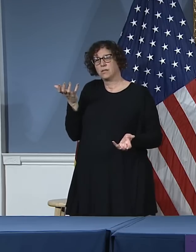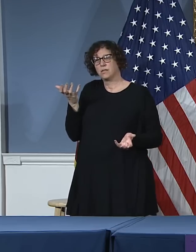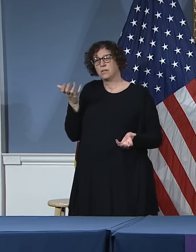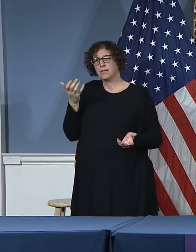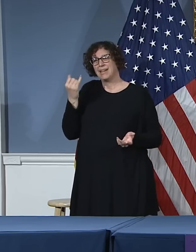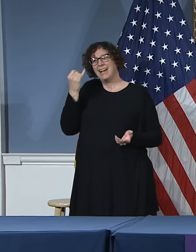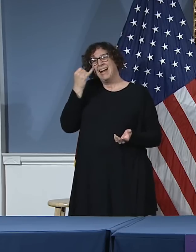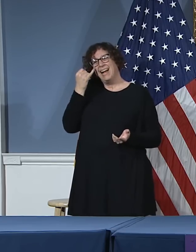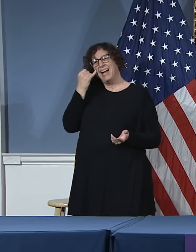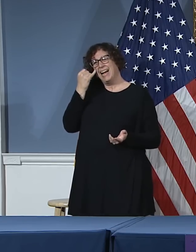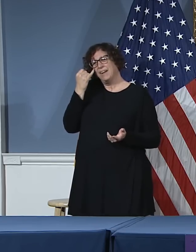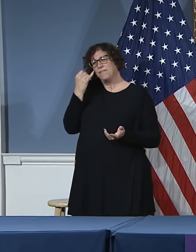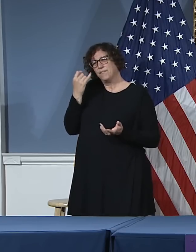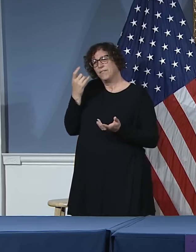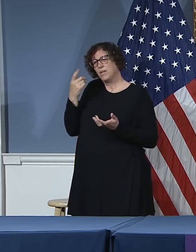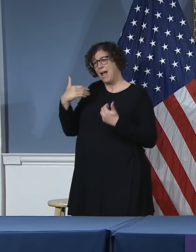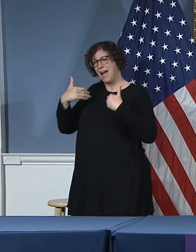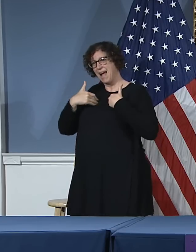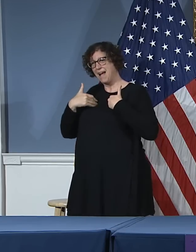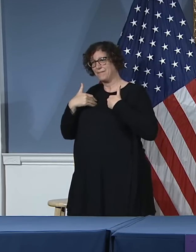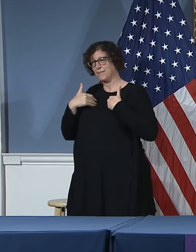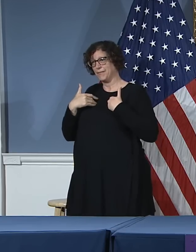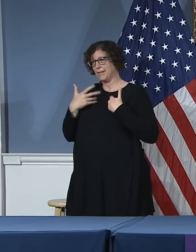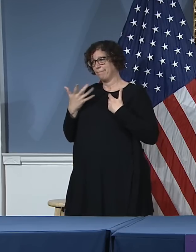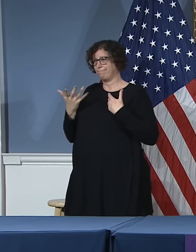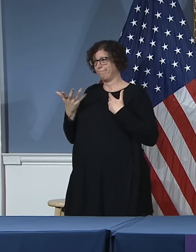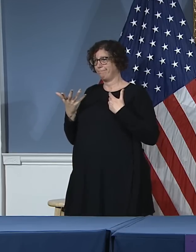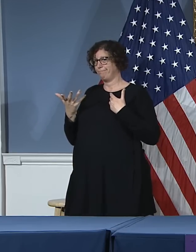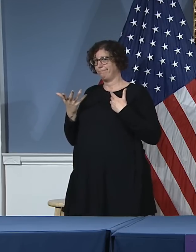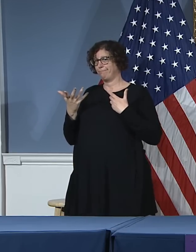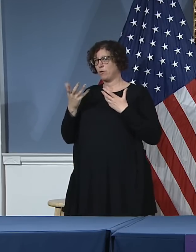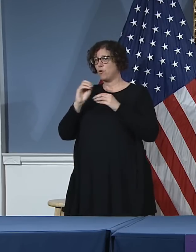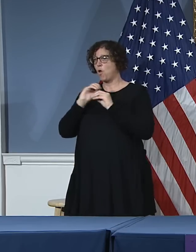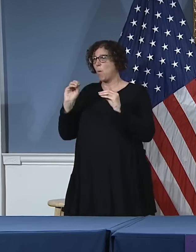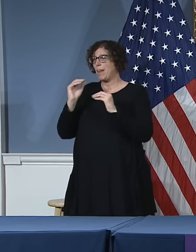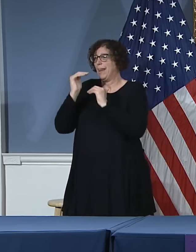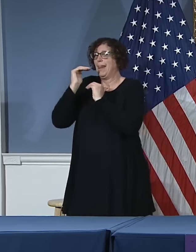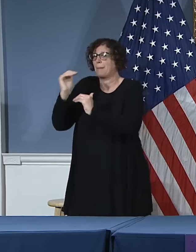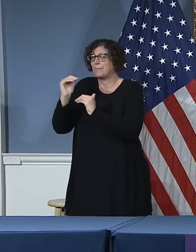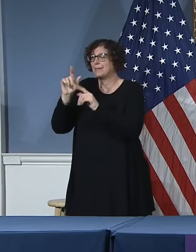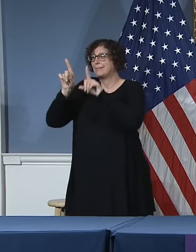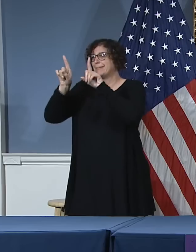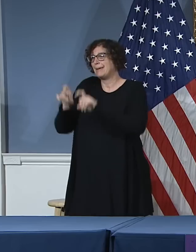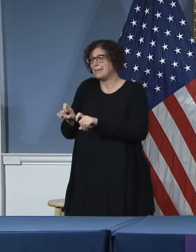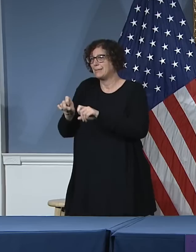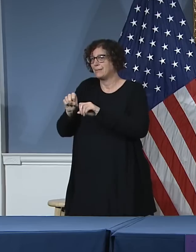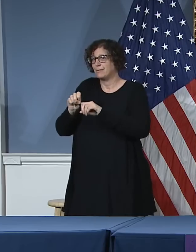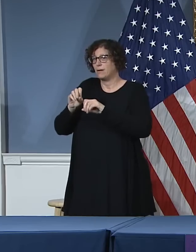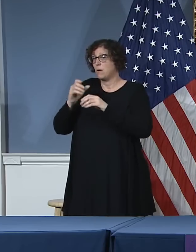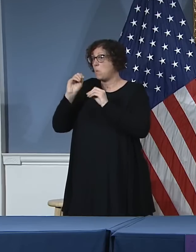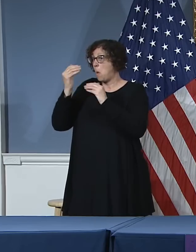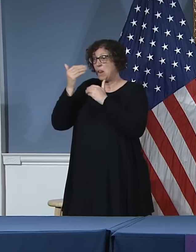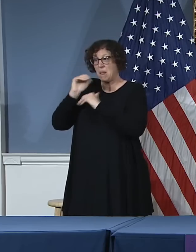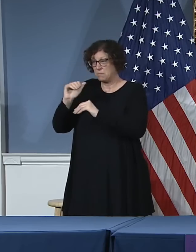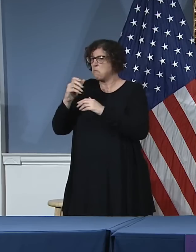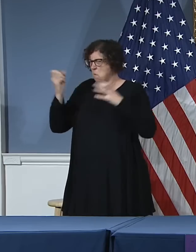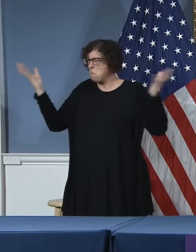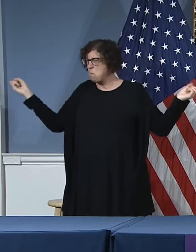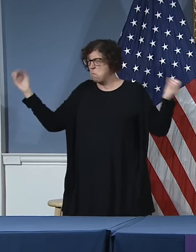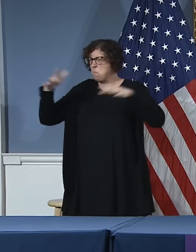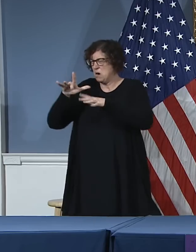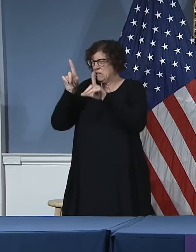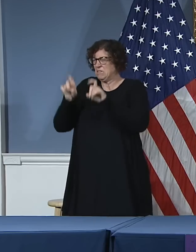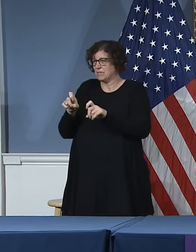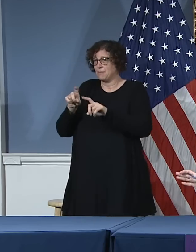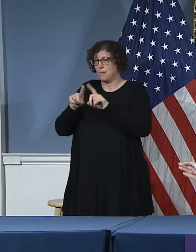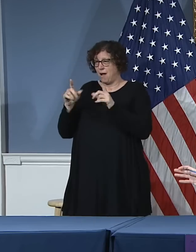endless testing capacity, you still have the challenge that negative today could be a positive tomorrow. And I think the symptoms, at